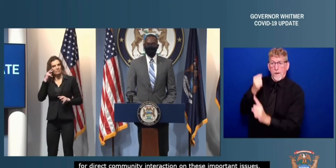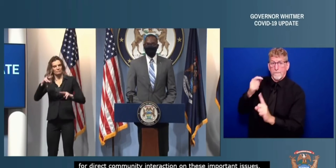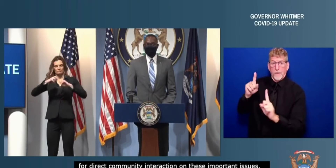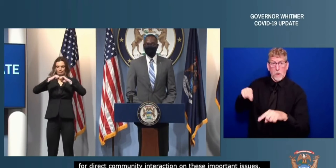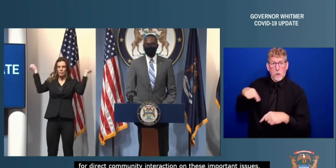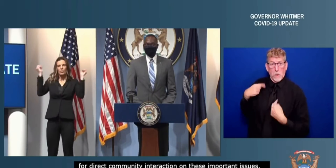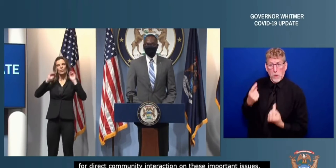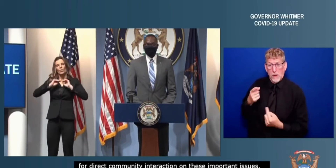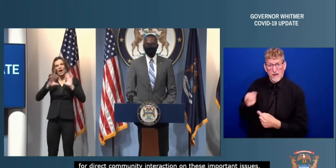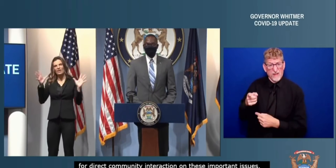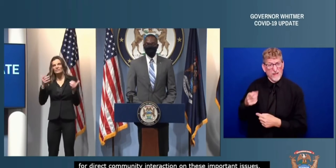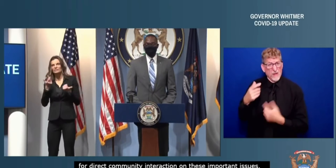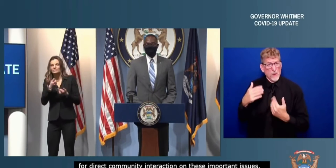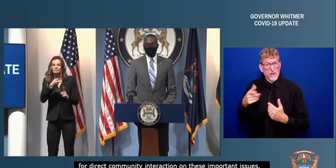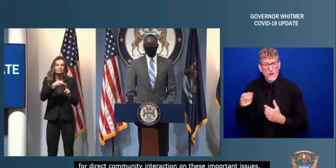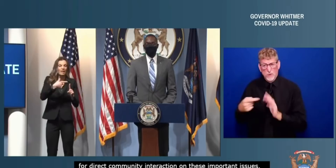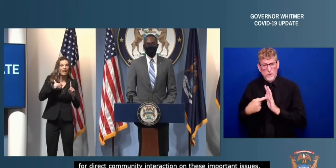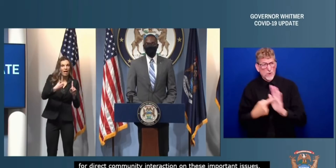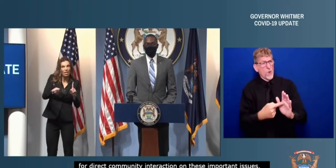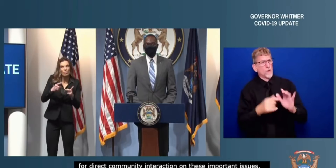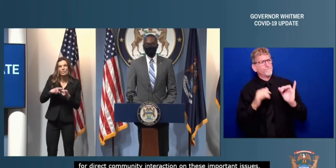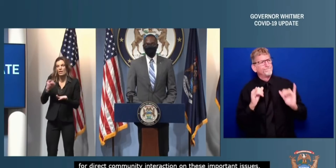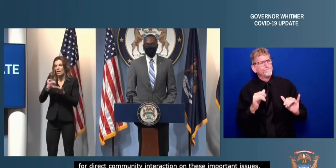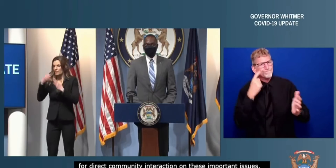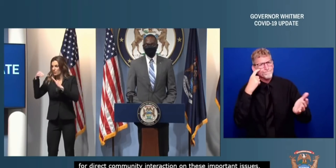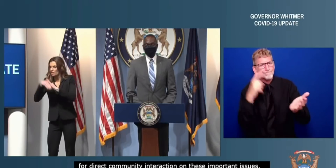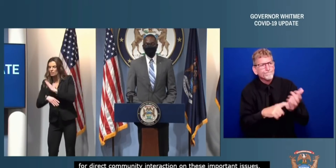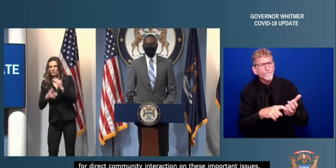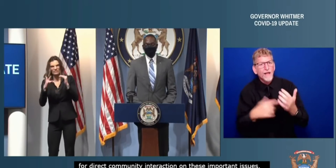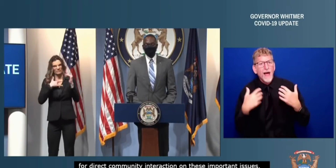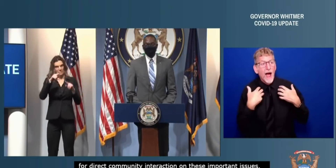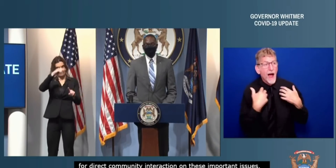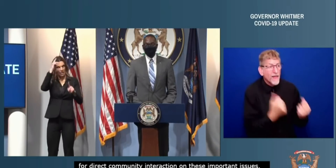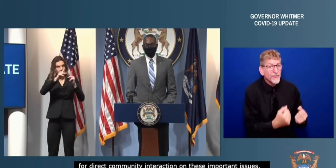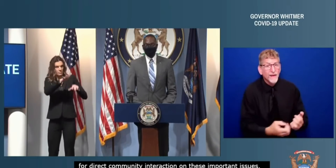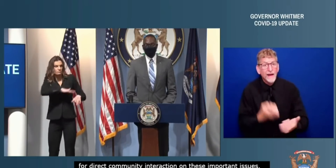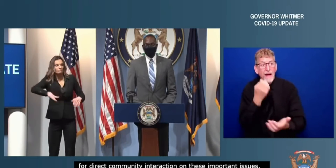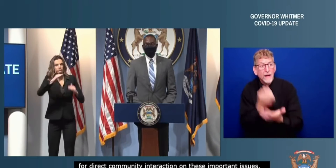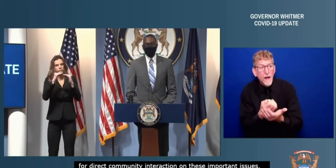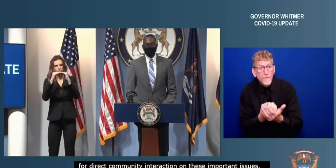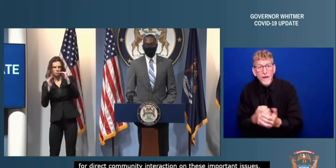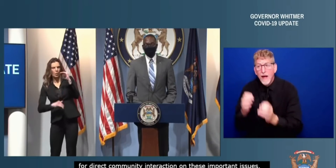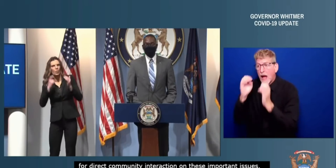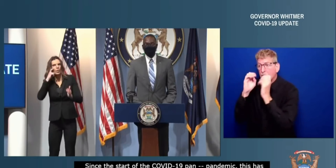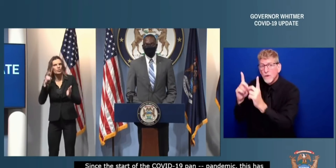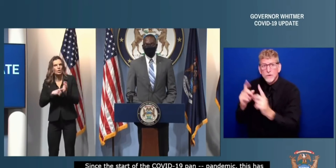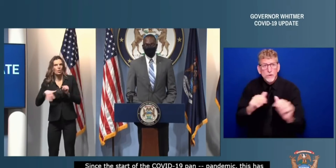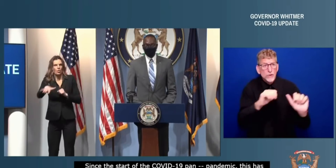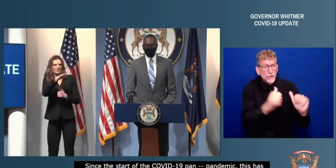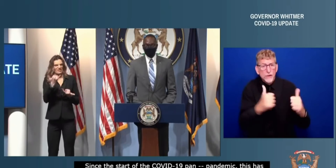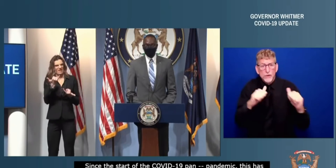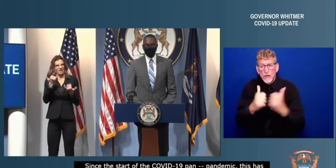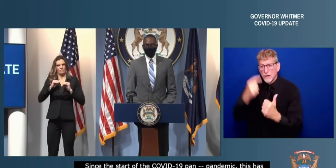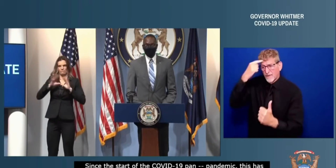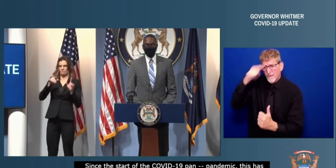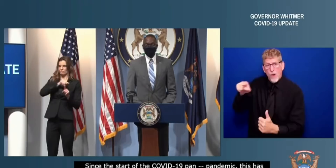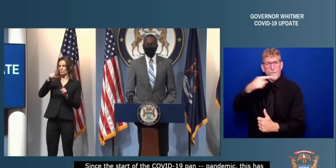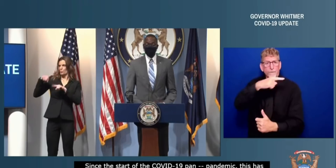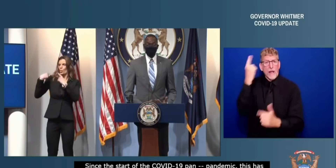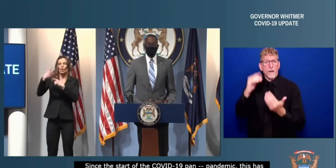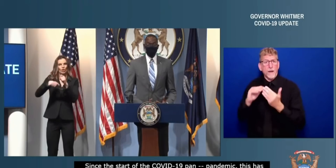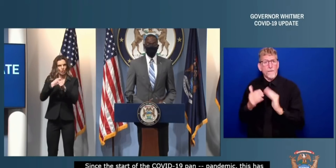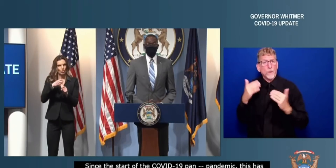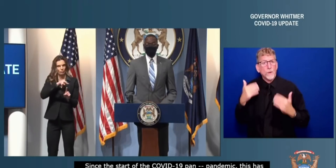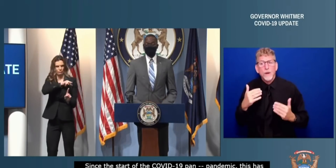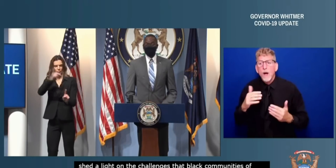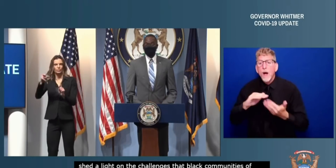and educational challenges that the black community and communities of color face every single day and have for generations. When